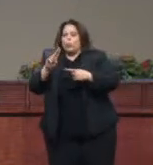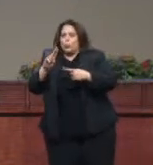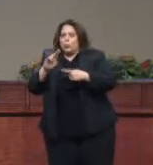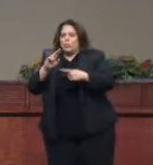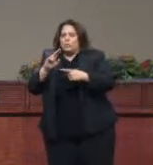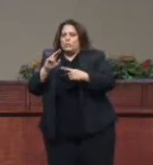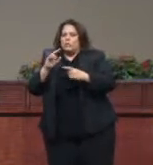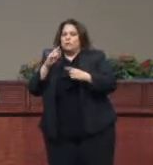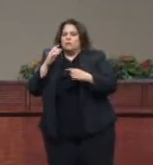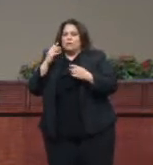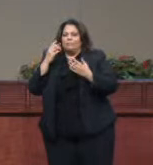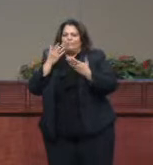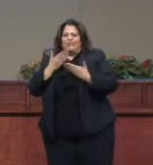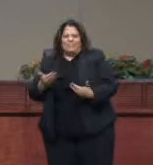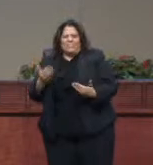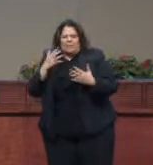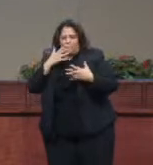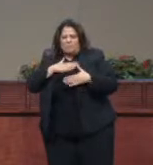graph.